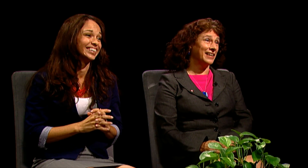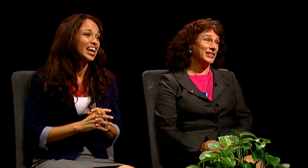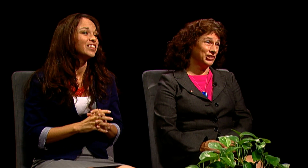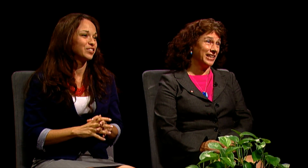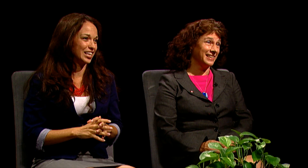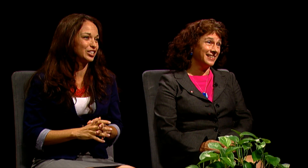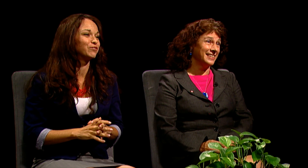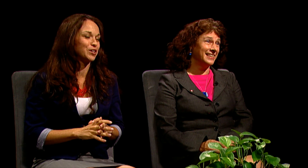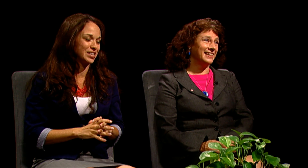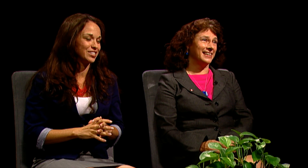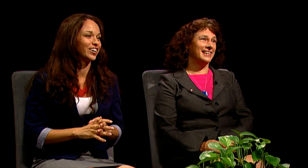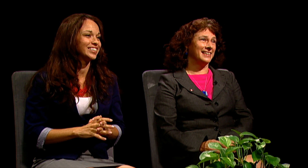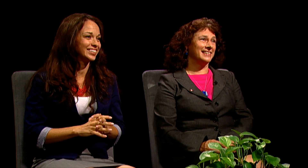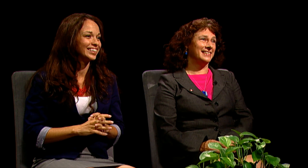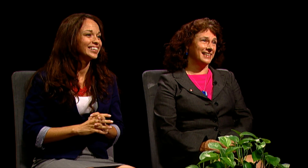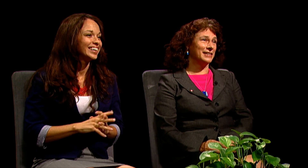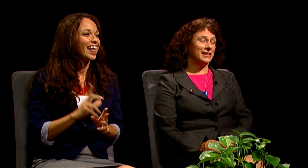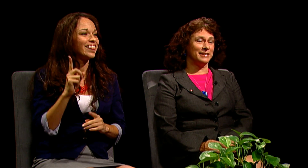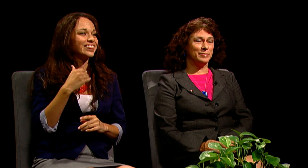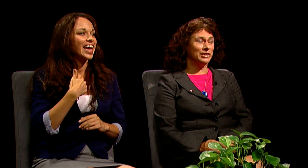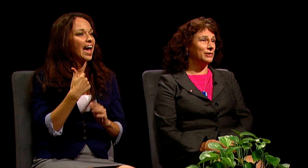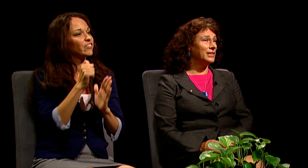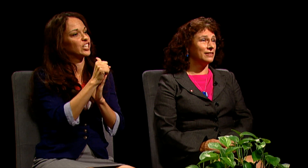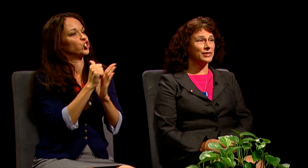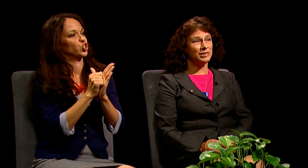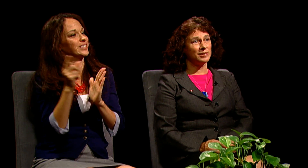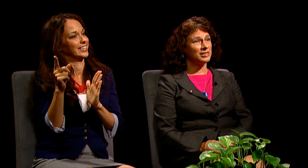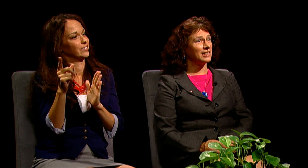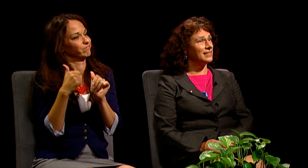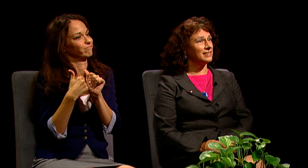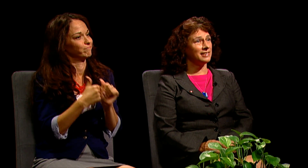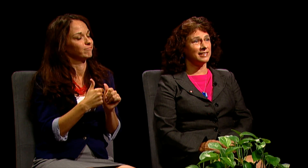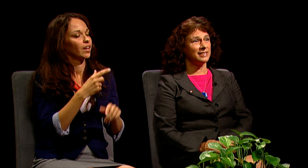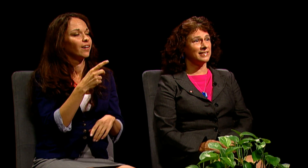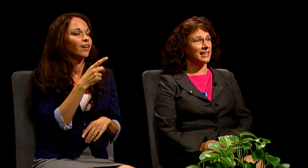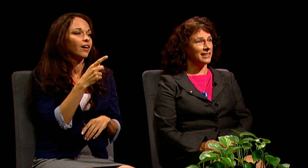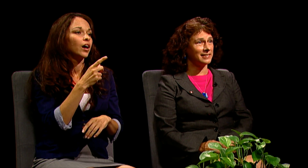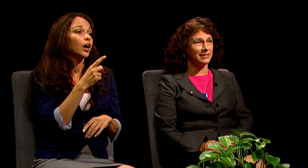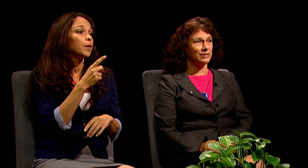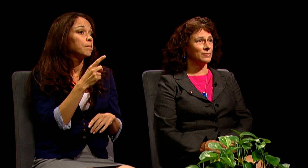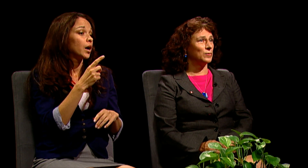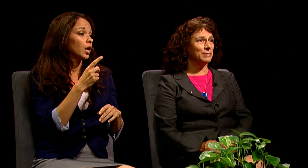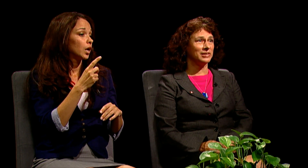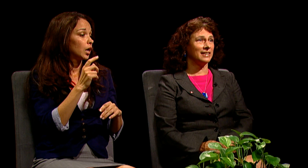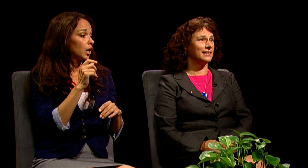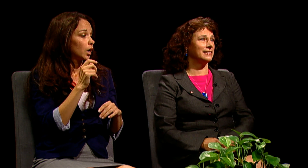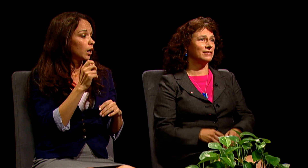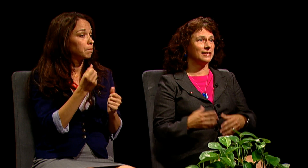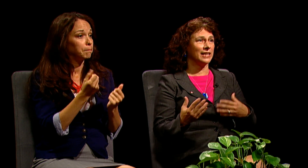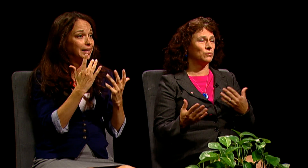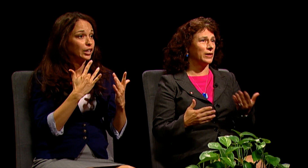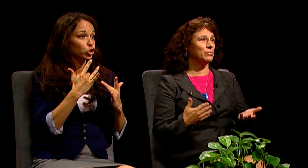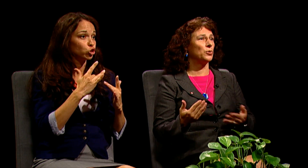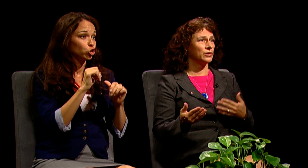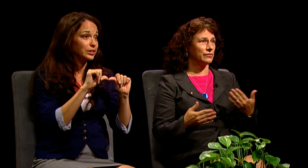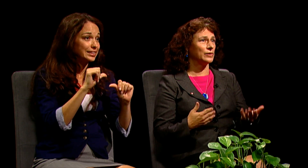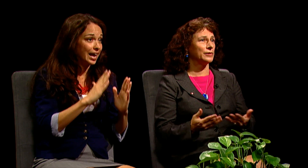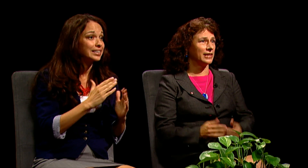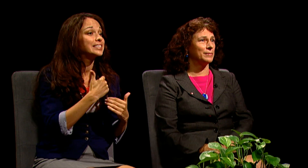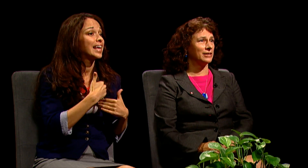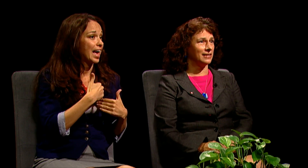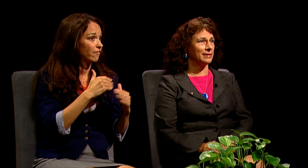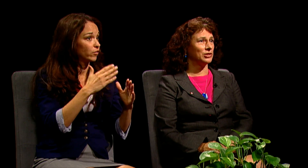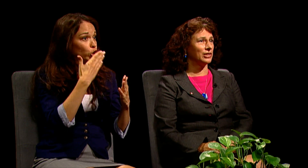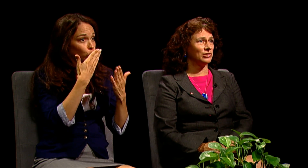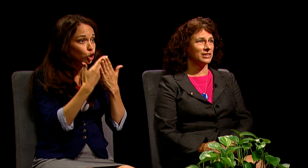They have an agenda. That's the best advice, yeah. Yeah, but Union of Concerned Scientists has an excellent website and web portal for